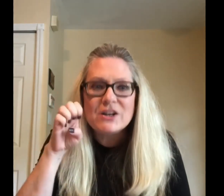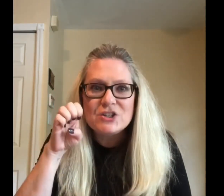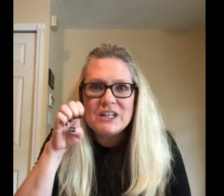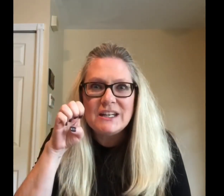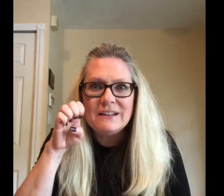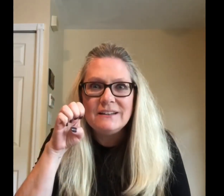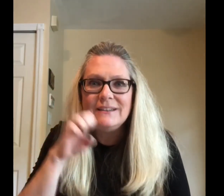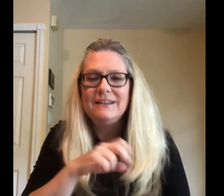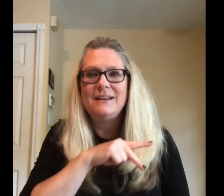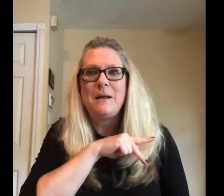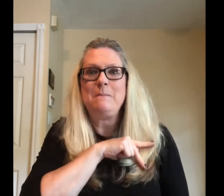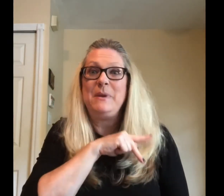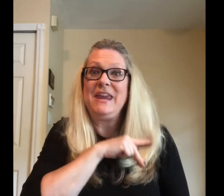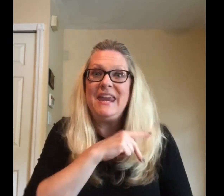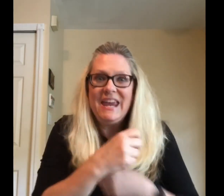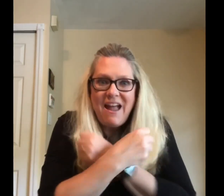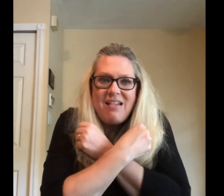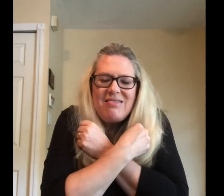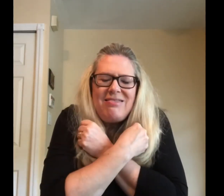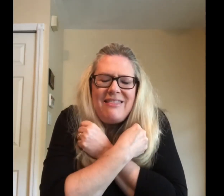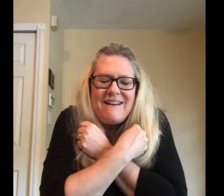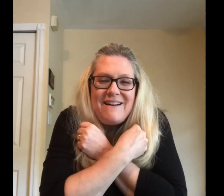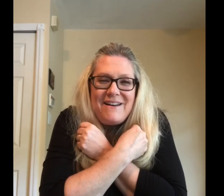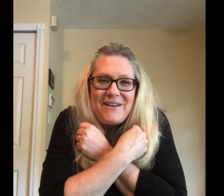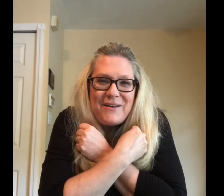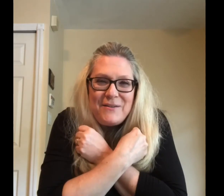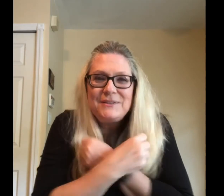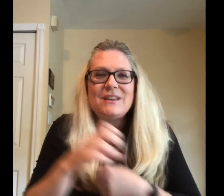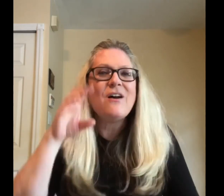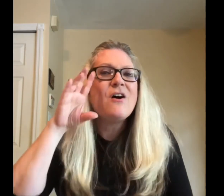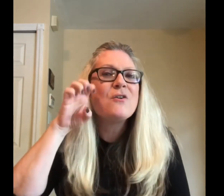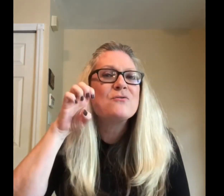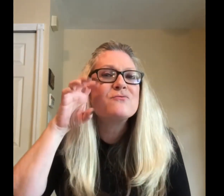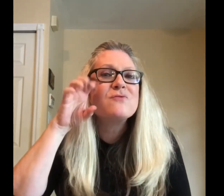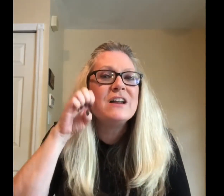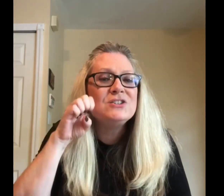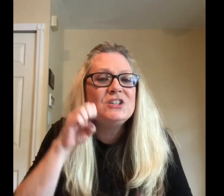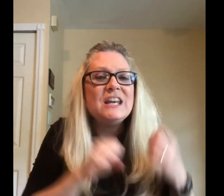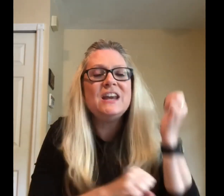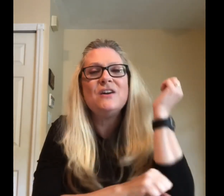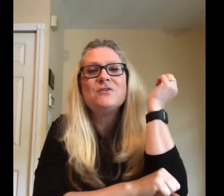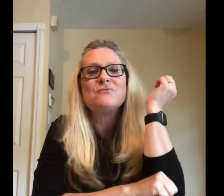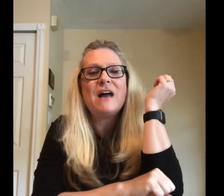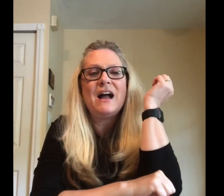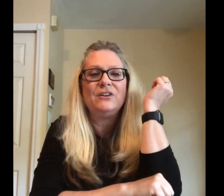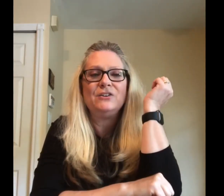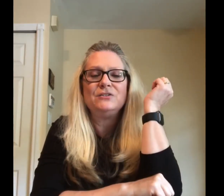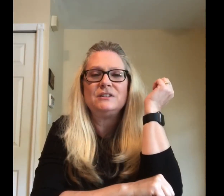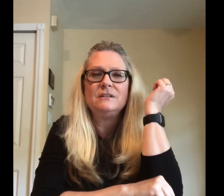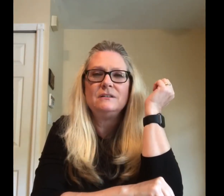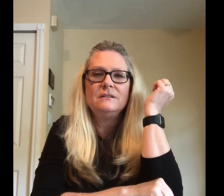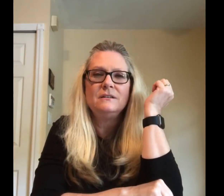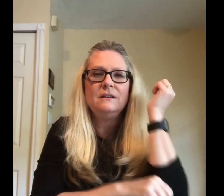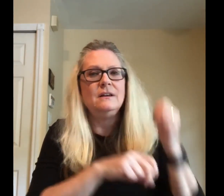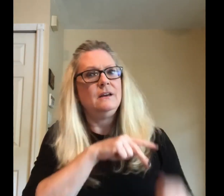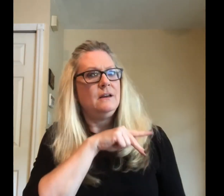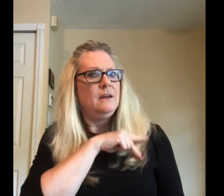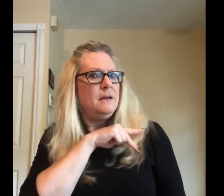crunchy. Pete loves crunchy crackers.